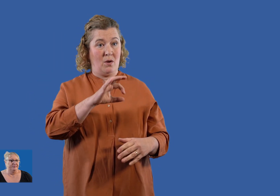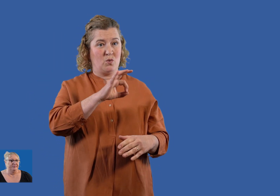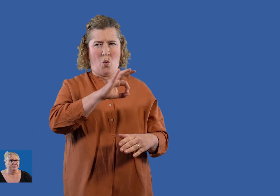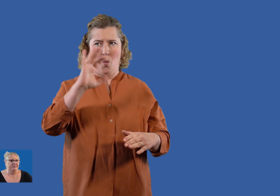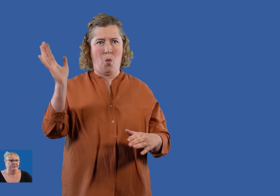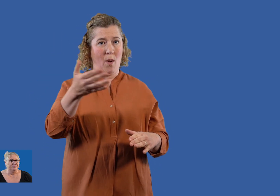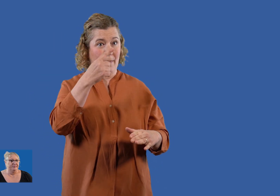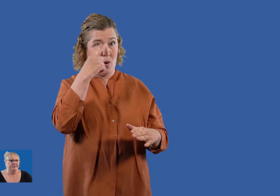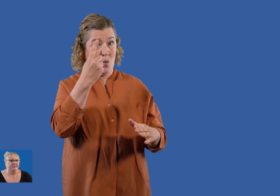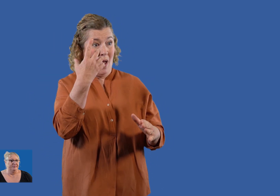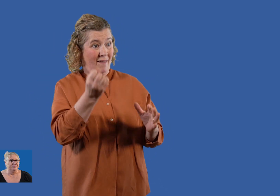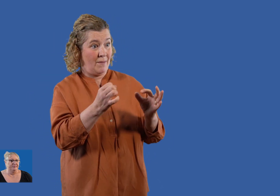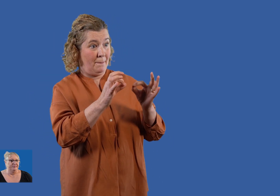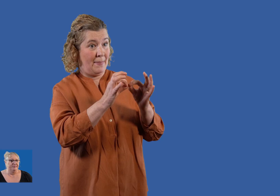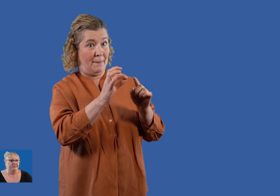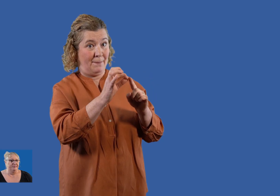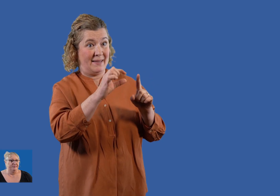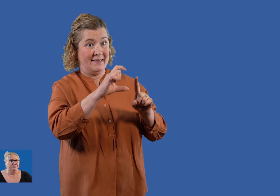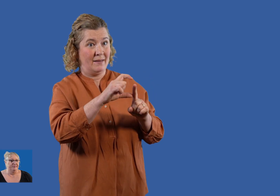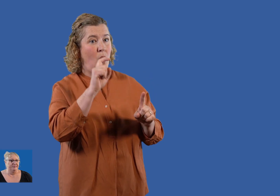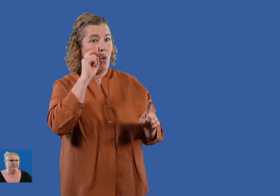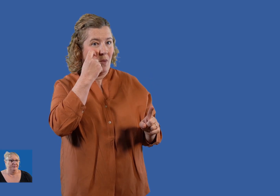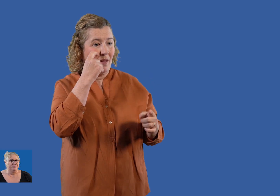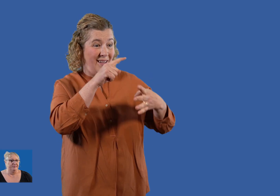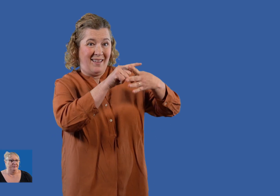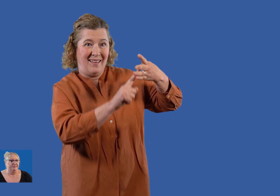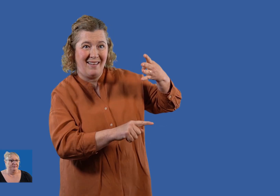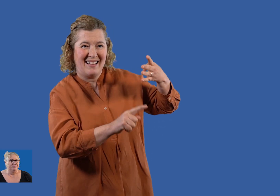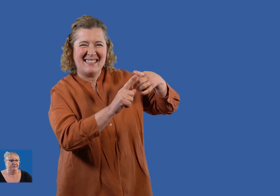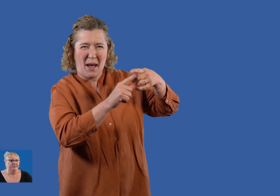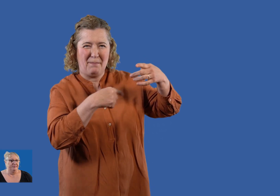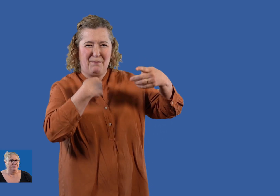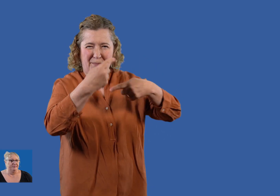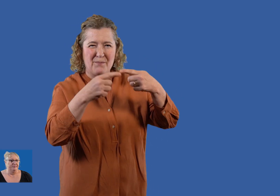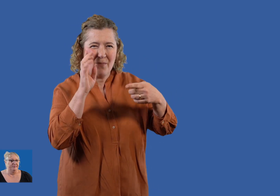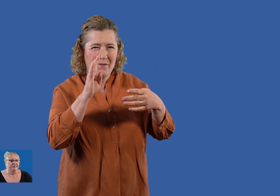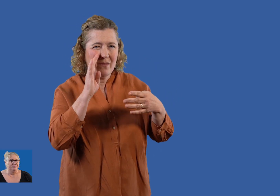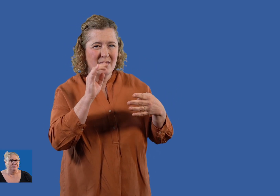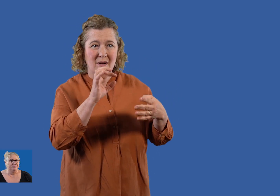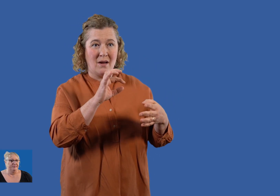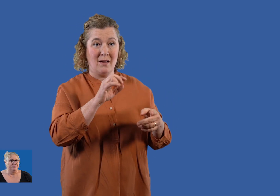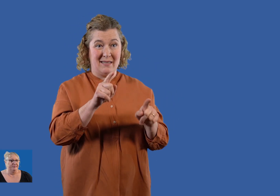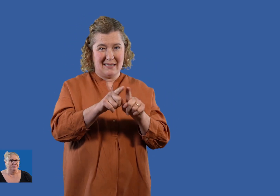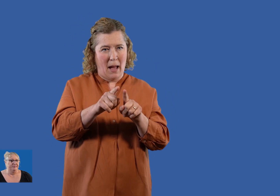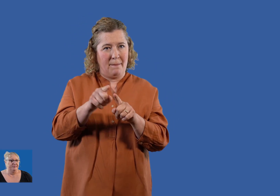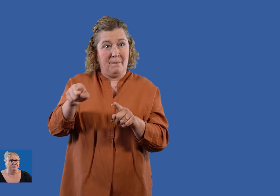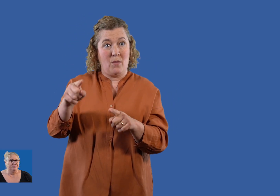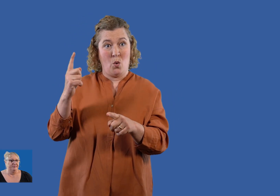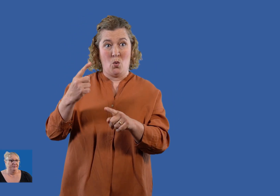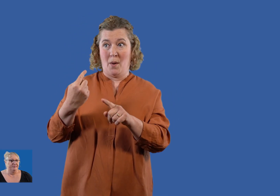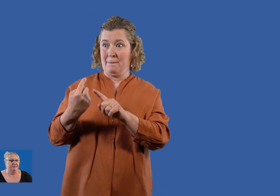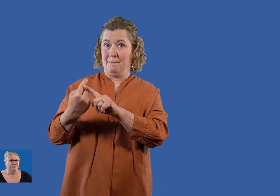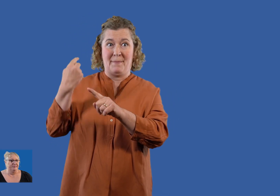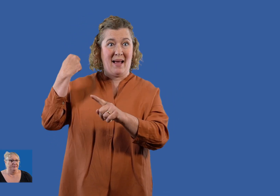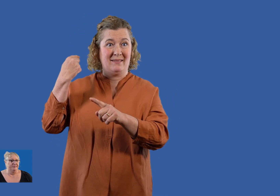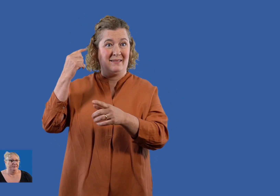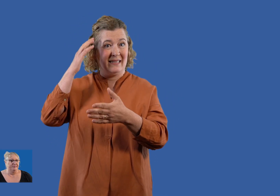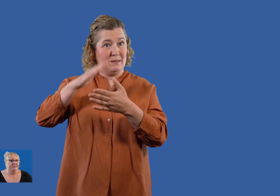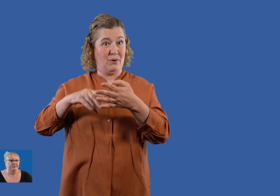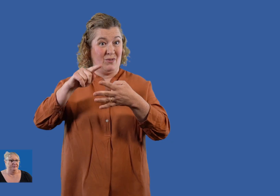Keep in mind that not all people who have BPD will experience these things, and at the same time, not all people who have past experience